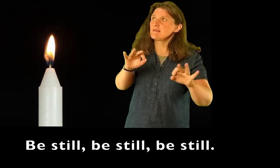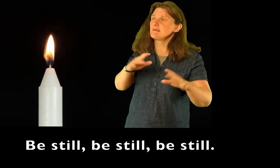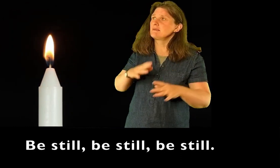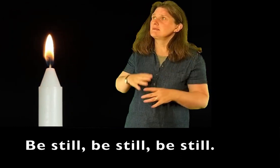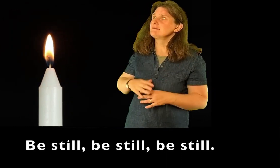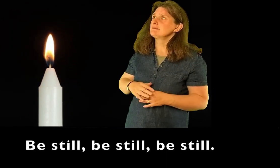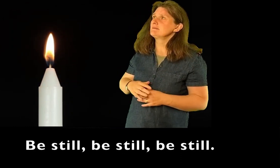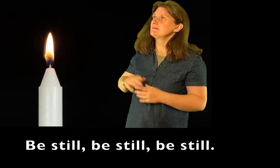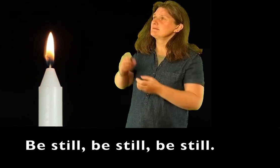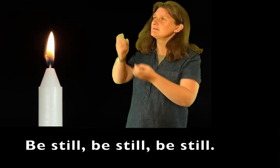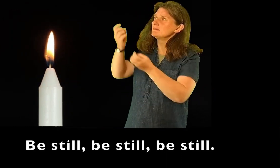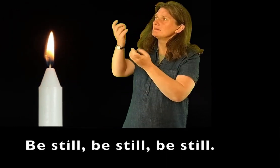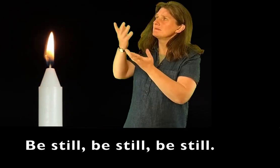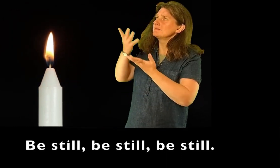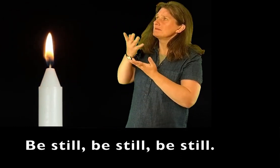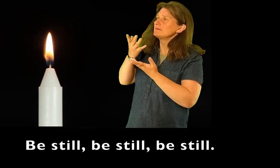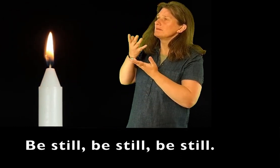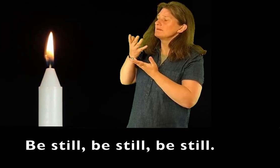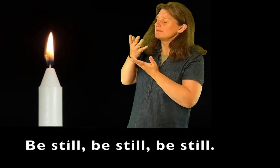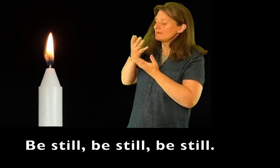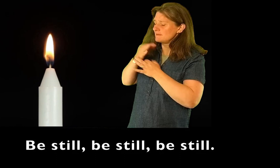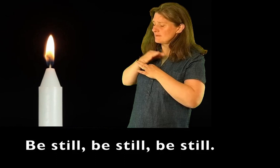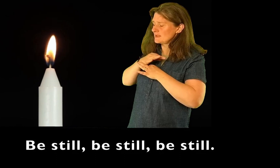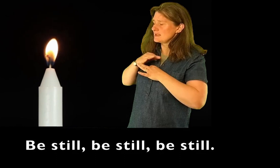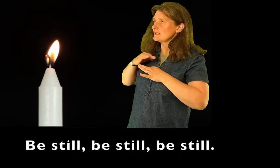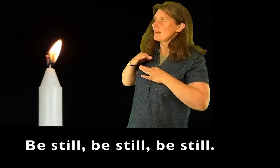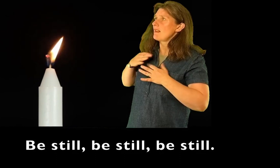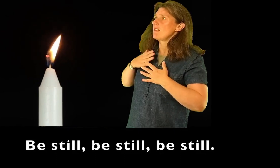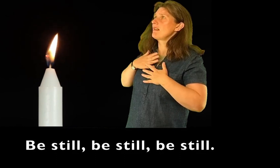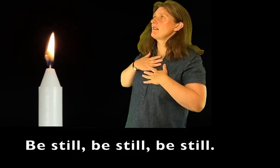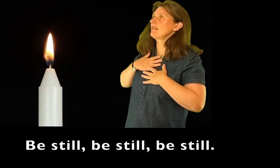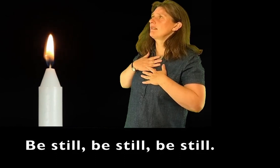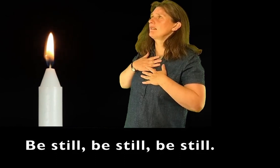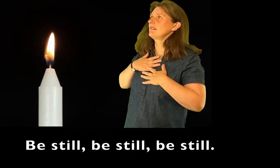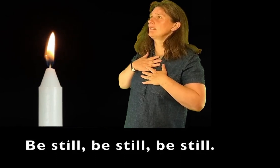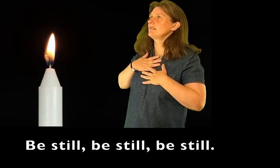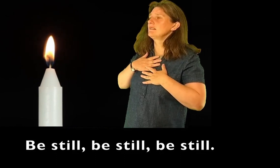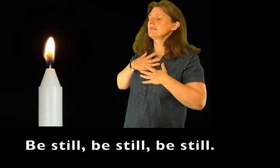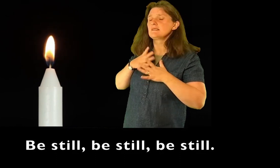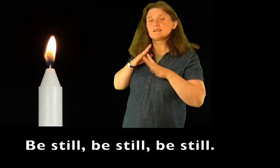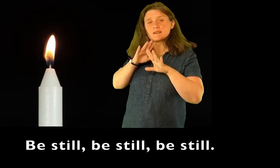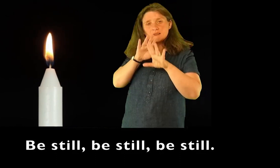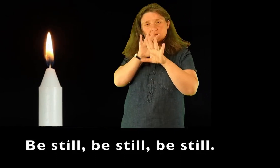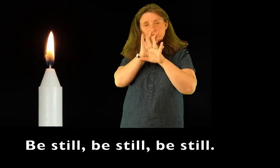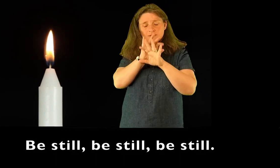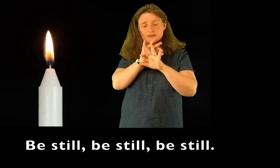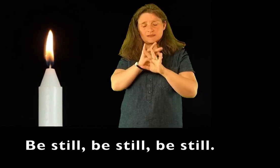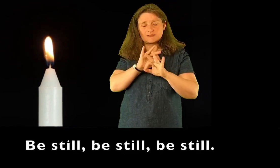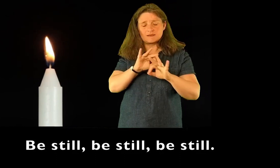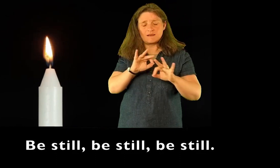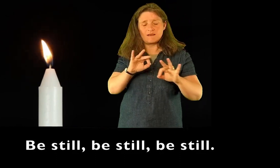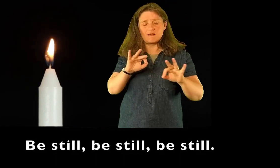be still, be still.